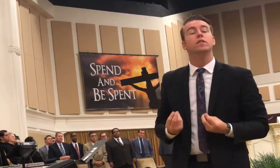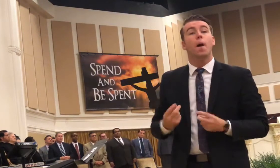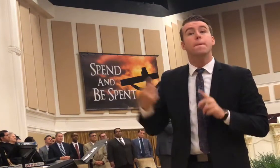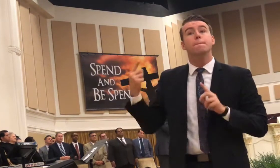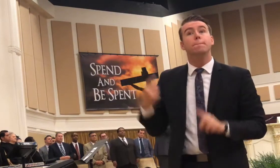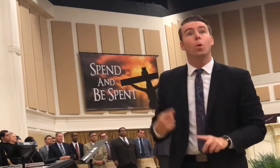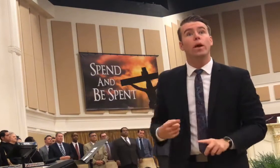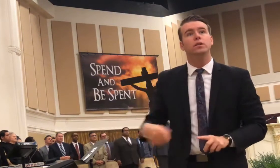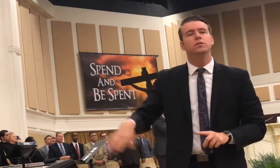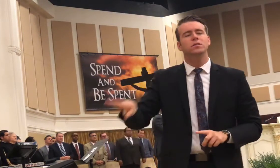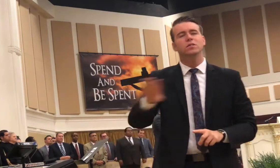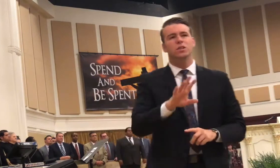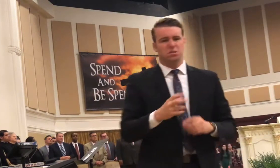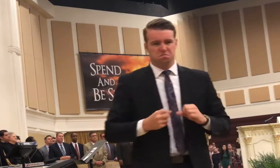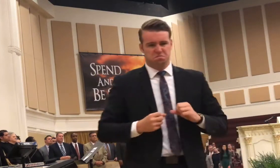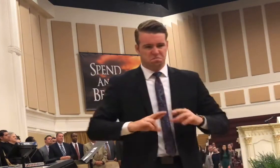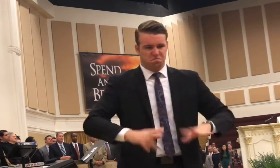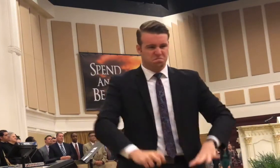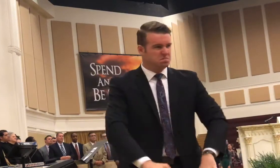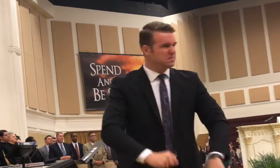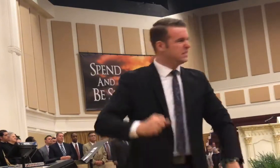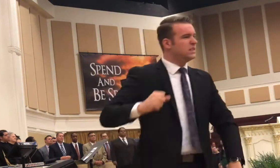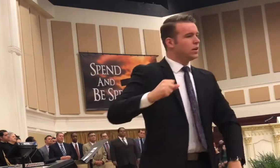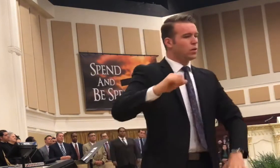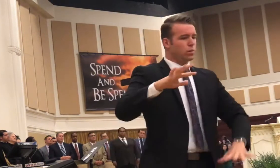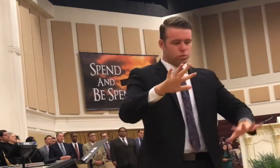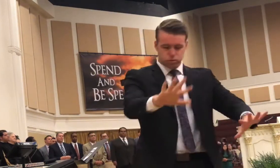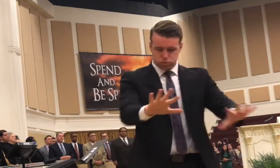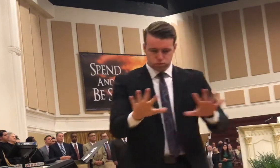down, put your big guns up,